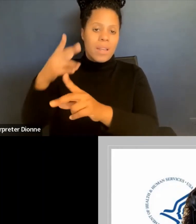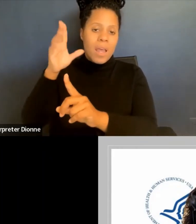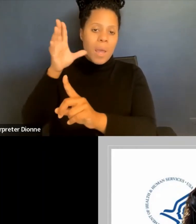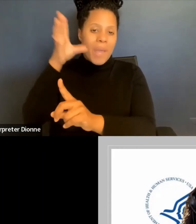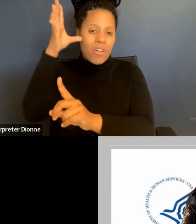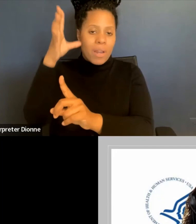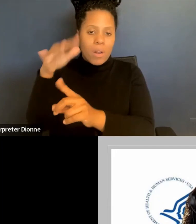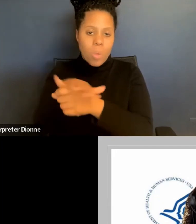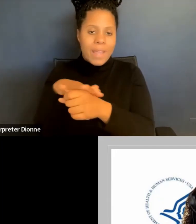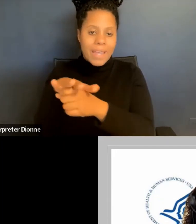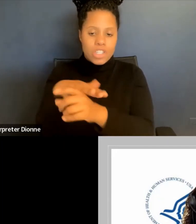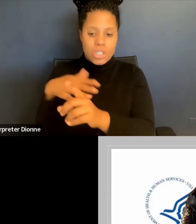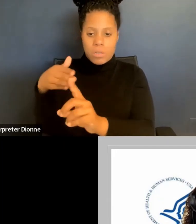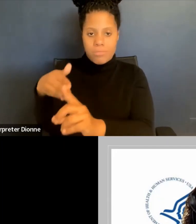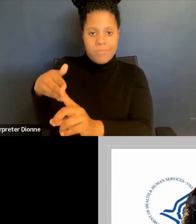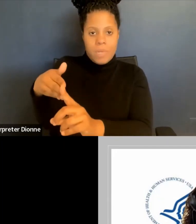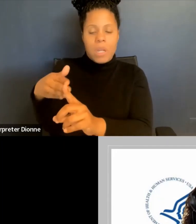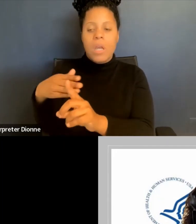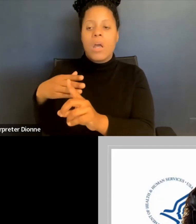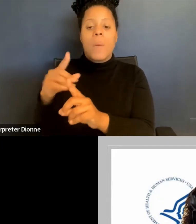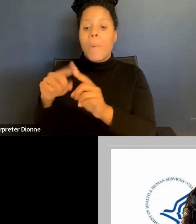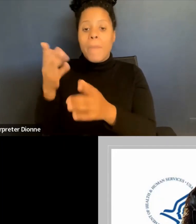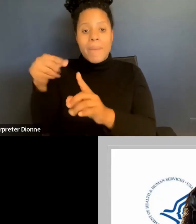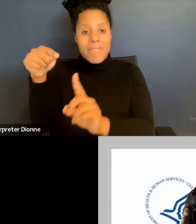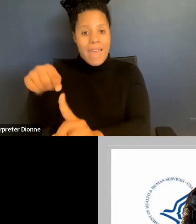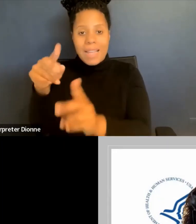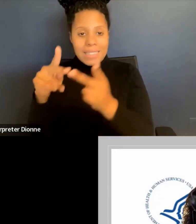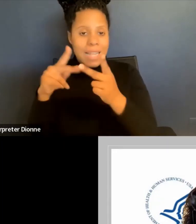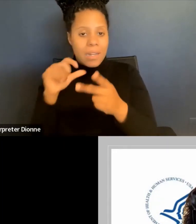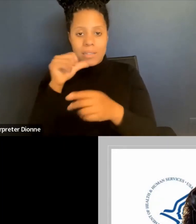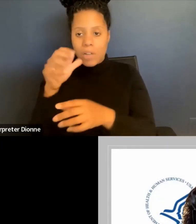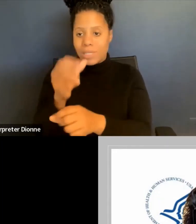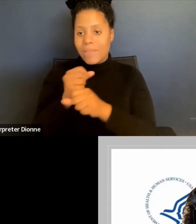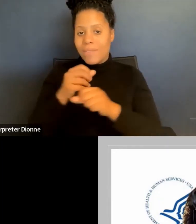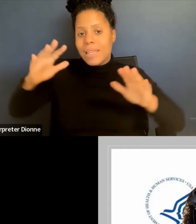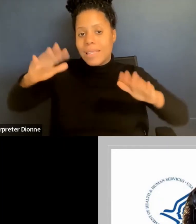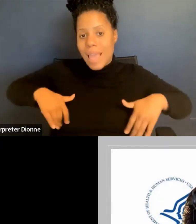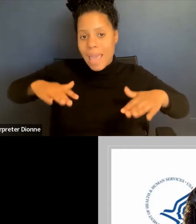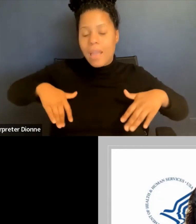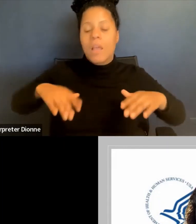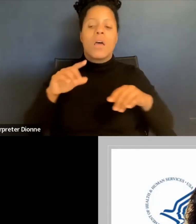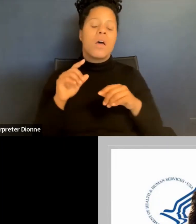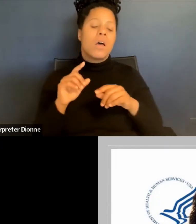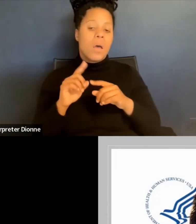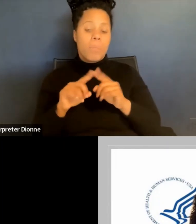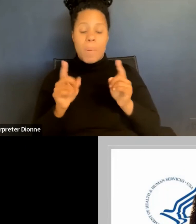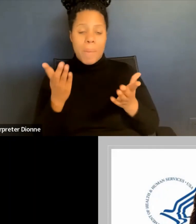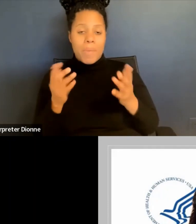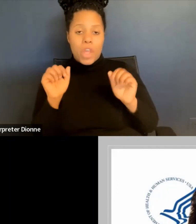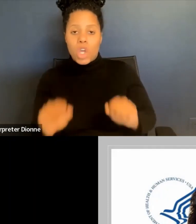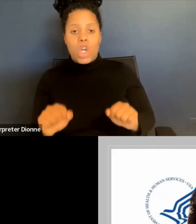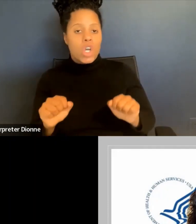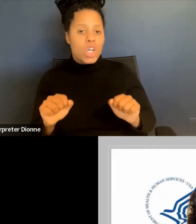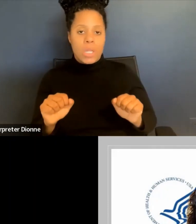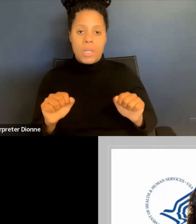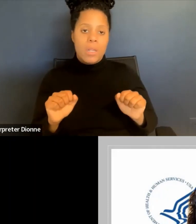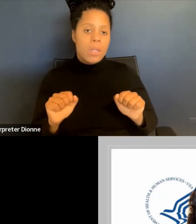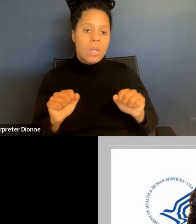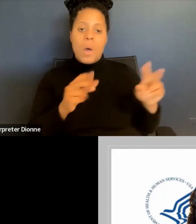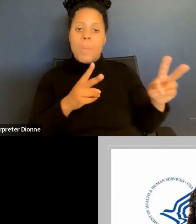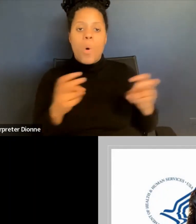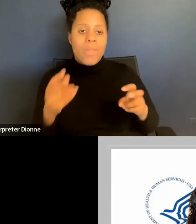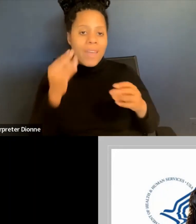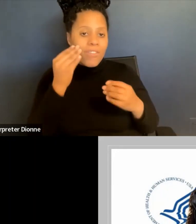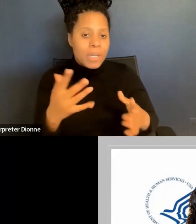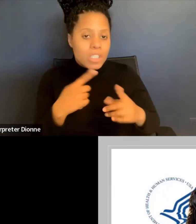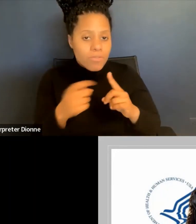not yet receiving them, but maybe they have a parent organization that they could pull them from, or you could then directly work